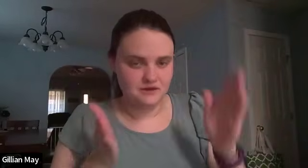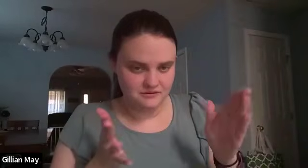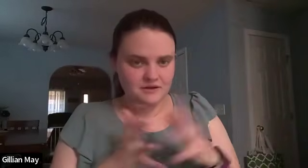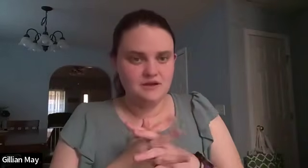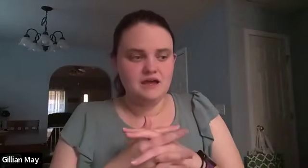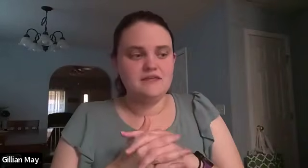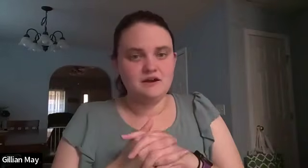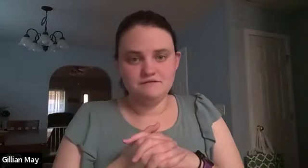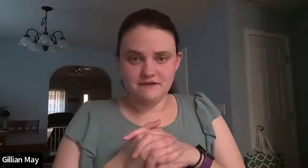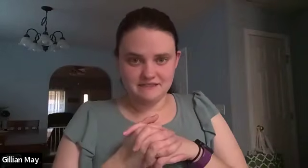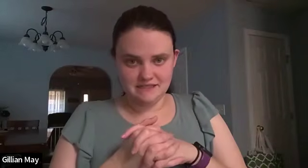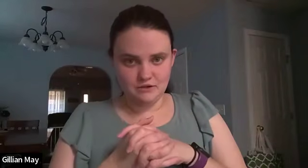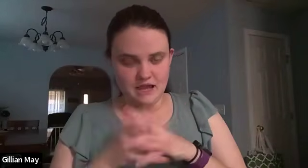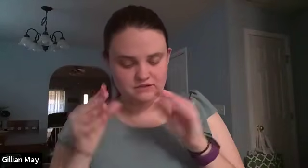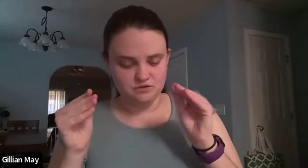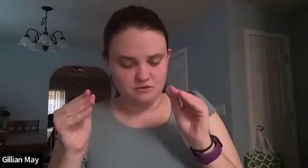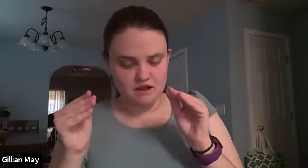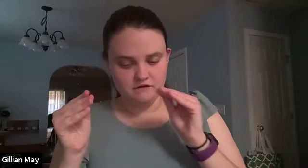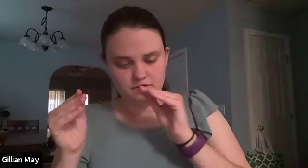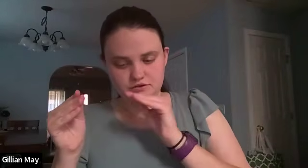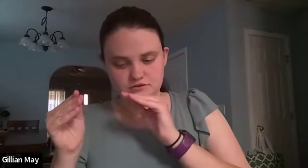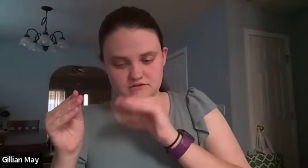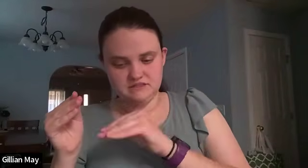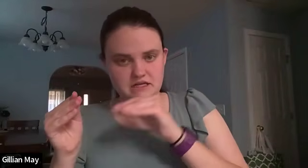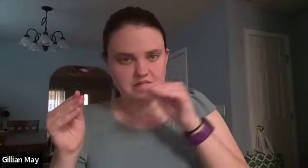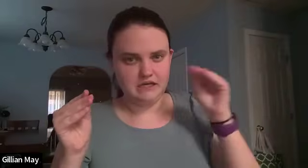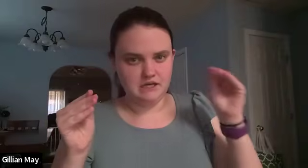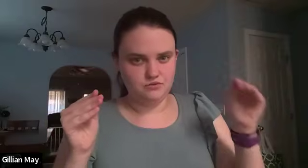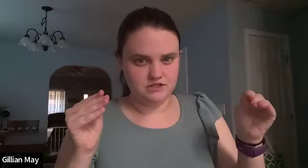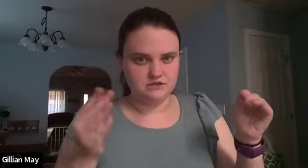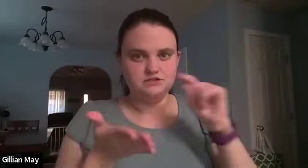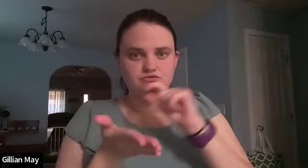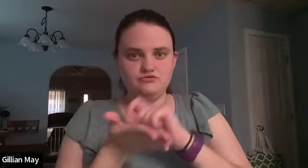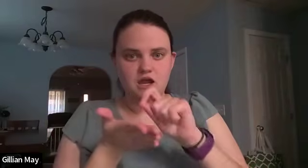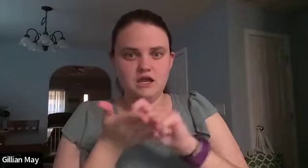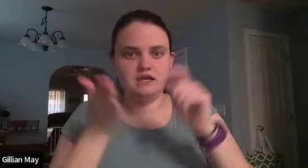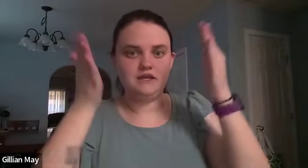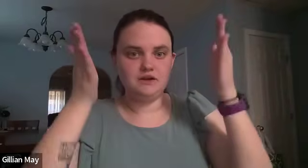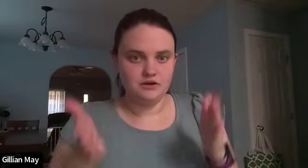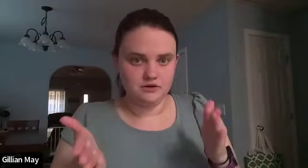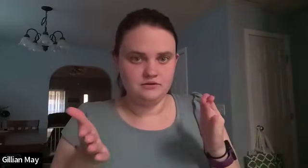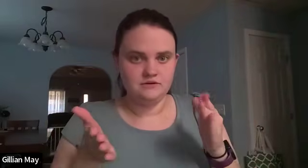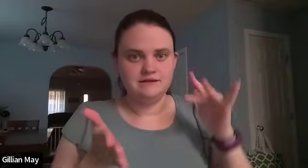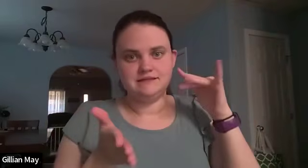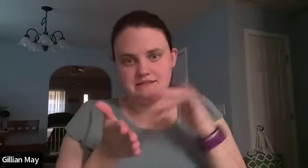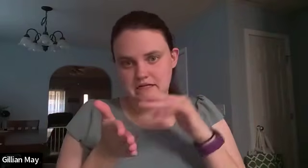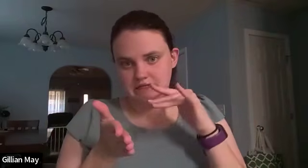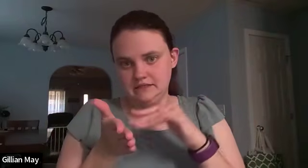writer. And then our fancy little ads with our writer for studying and research. Writer, study.